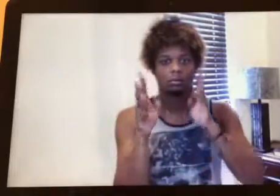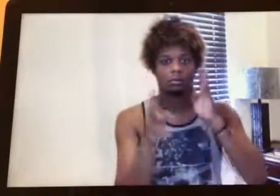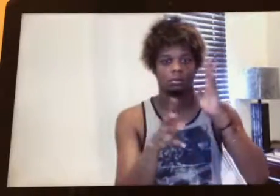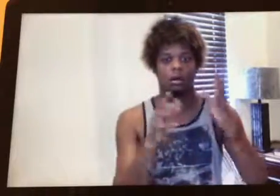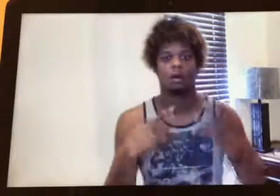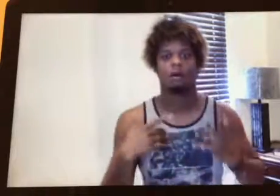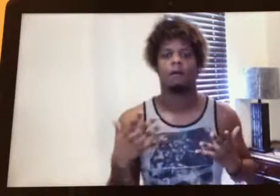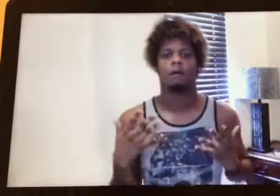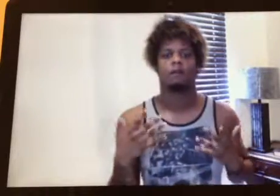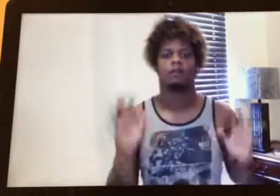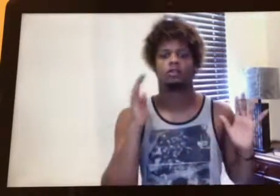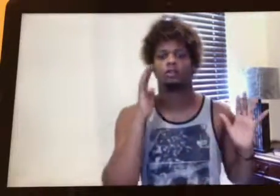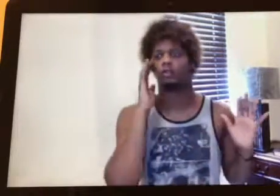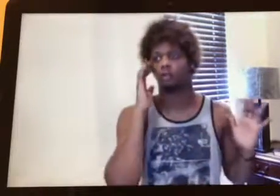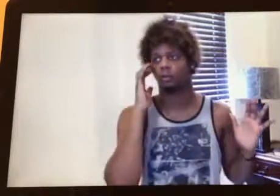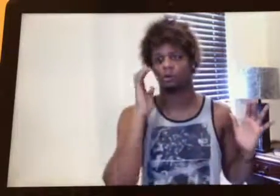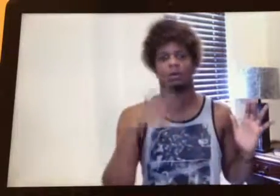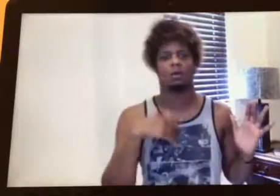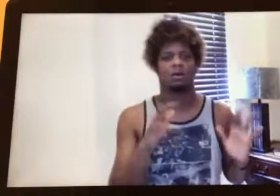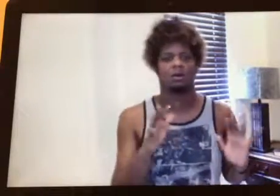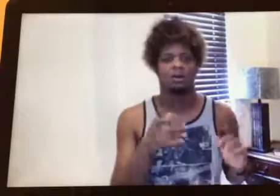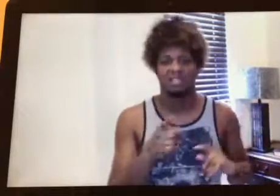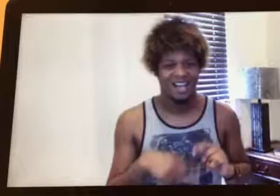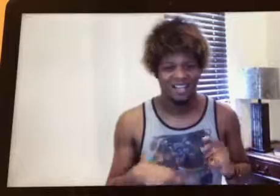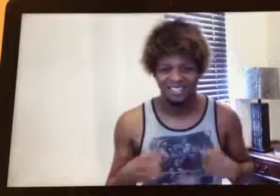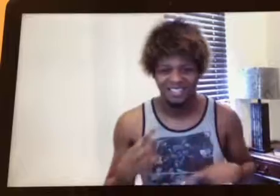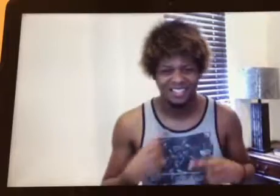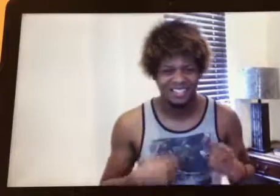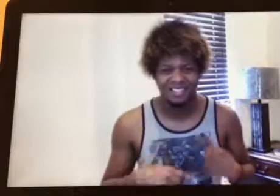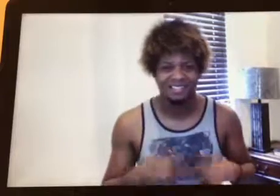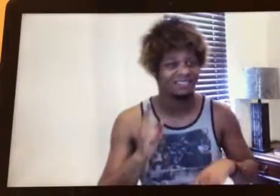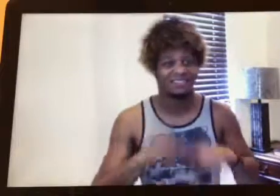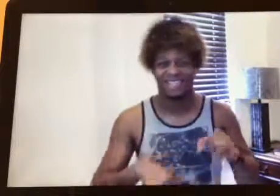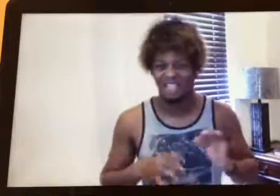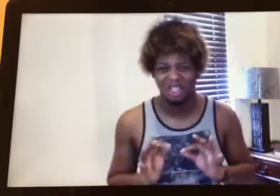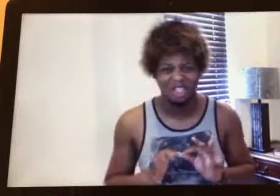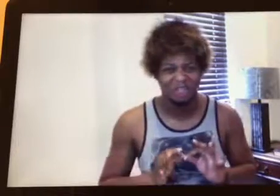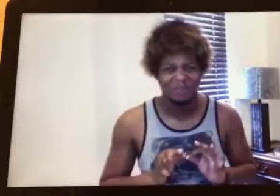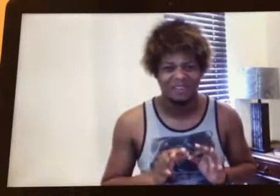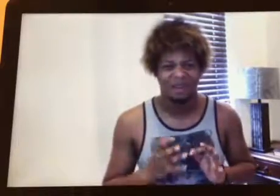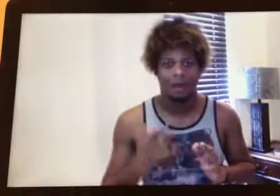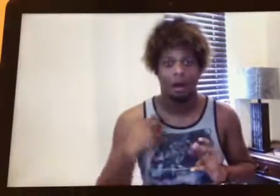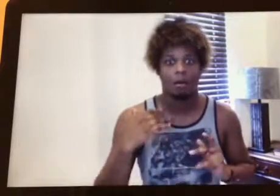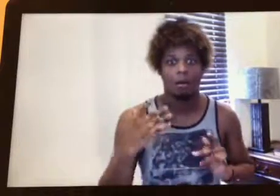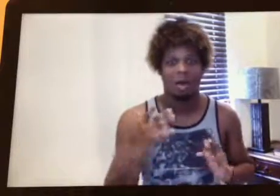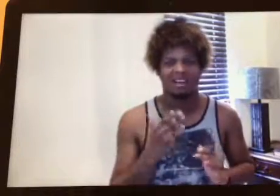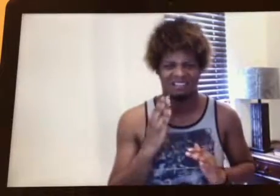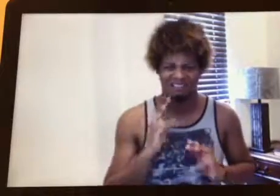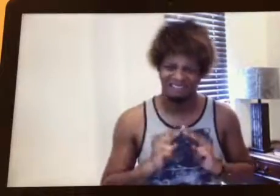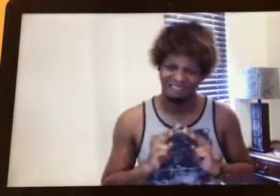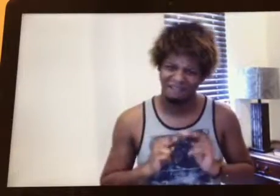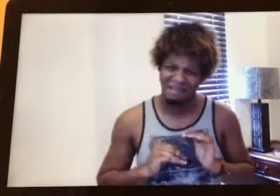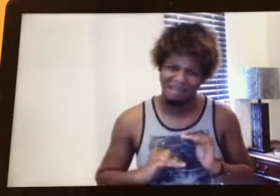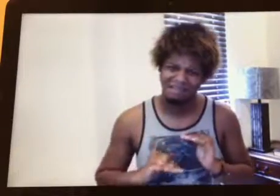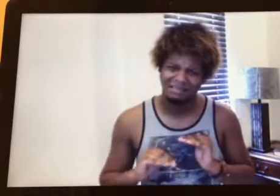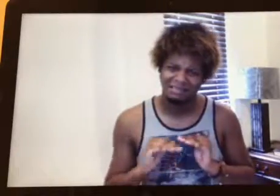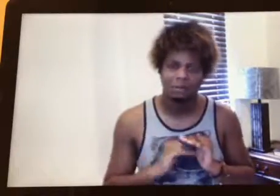out loud, and they were making stuff up. I was officially done at this point. It was like, they can't sign, they can't interpret. It was